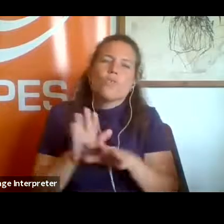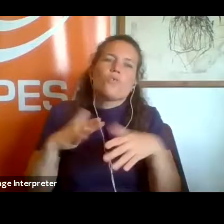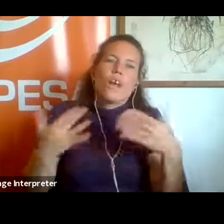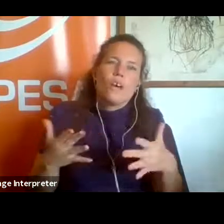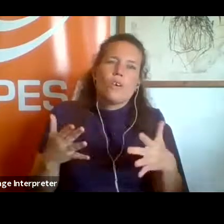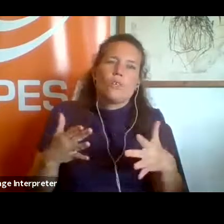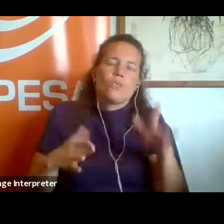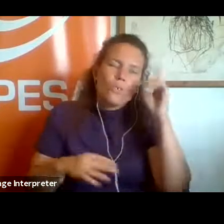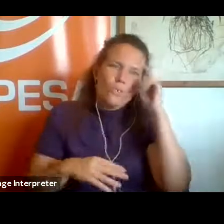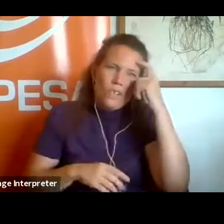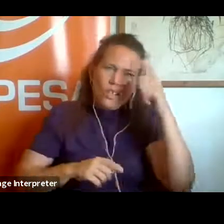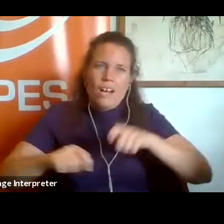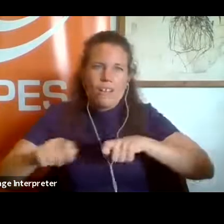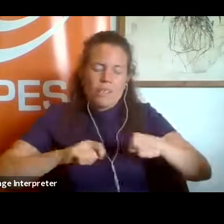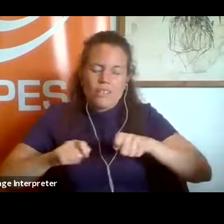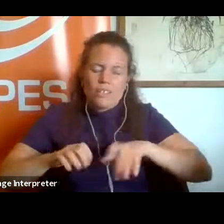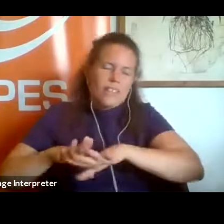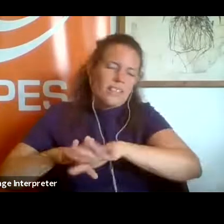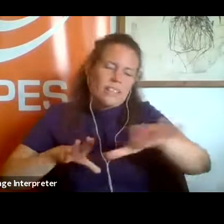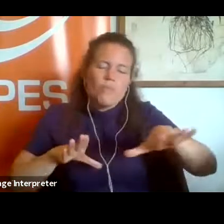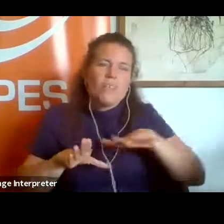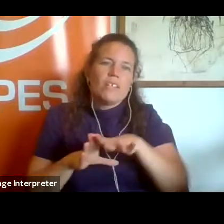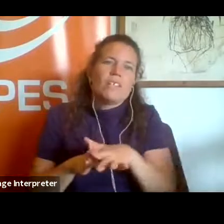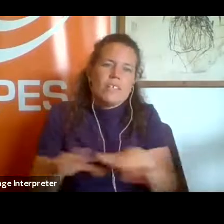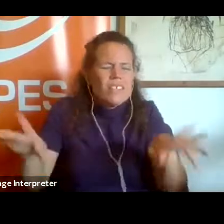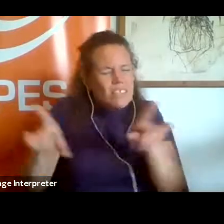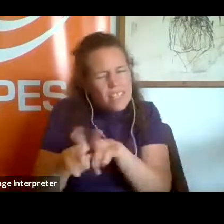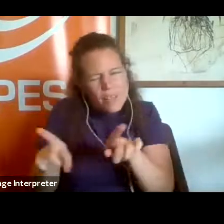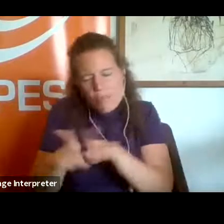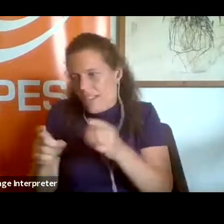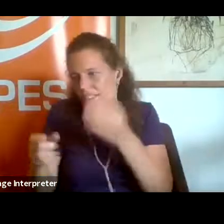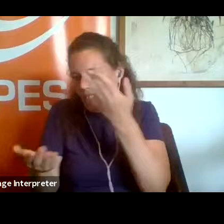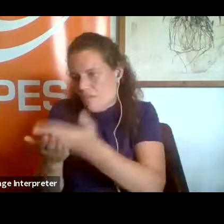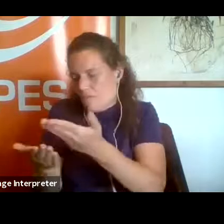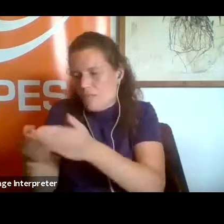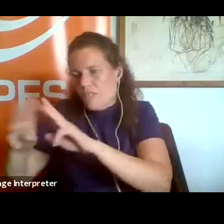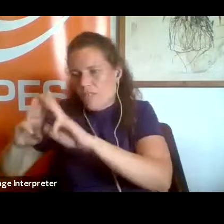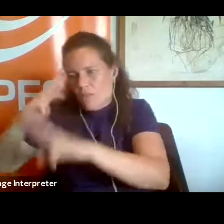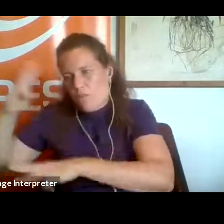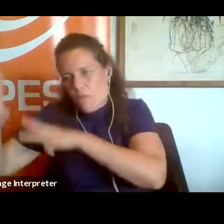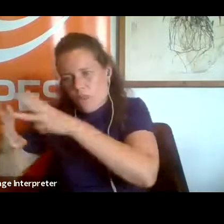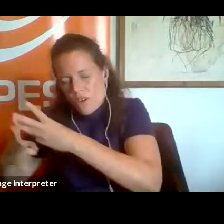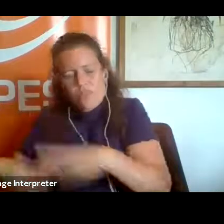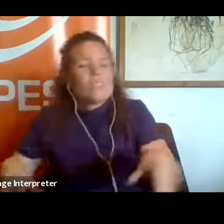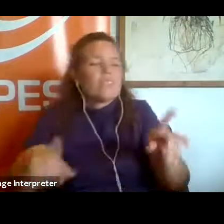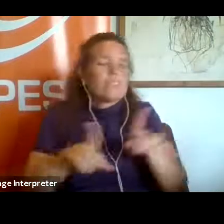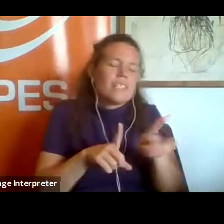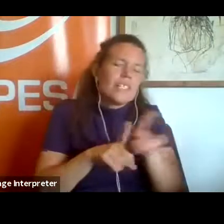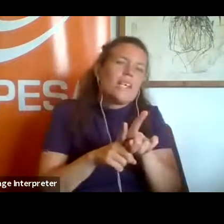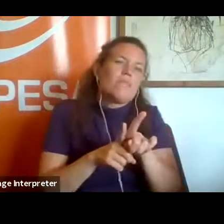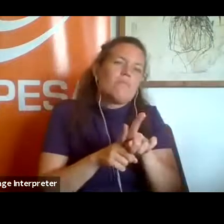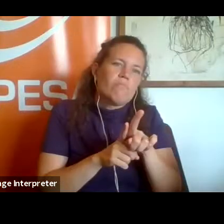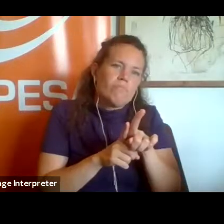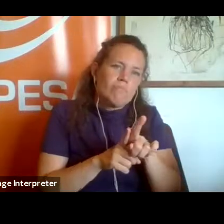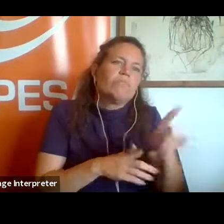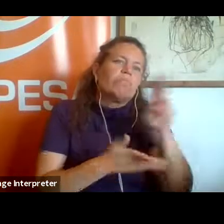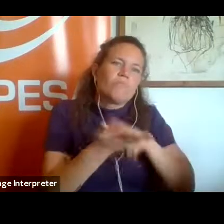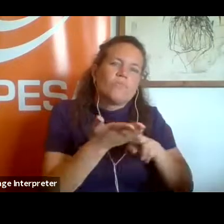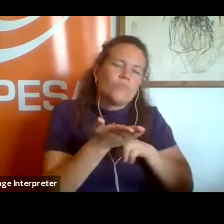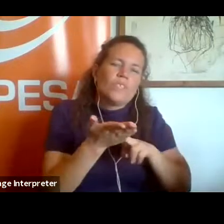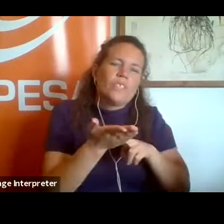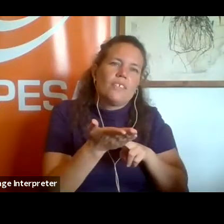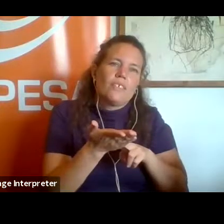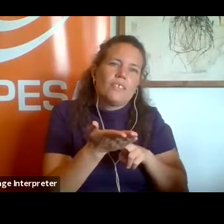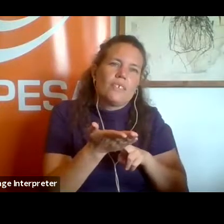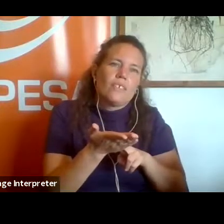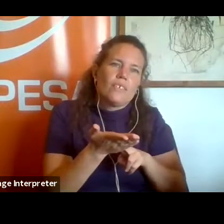these rules and rights apply to us in the real world, I think we should have a similar level of, I guess, rigor when